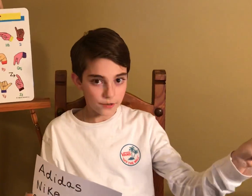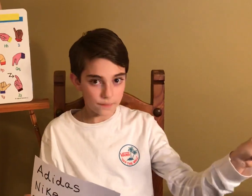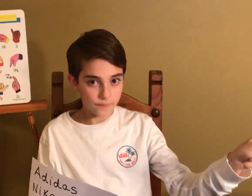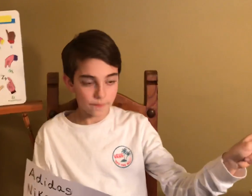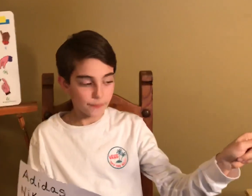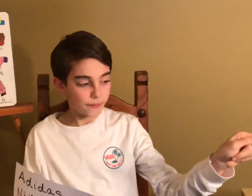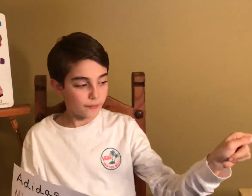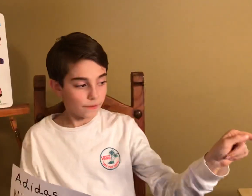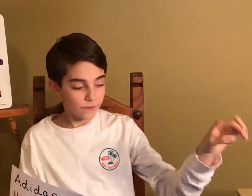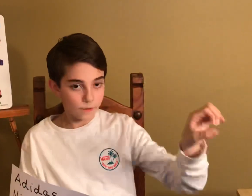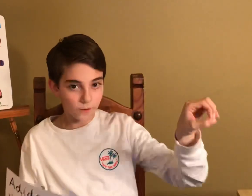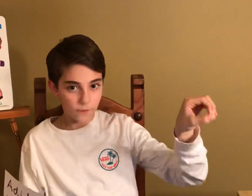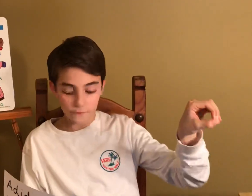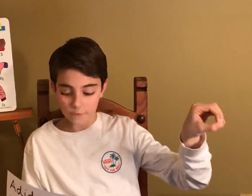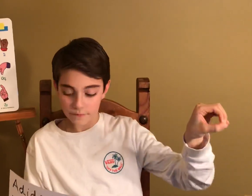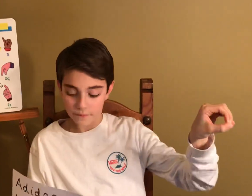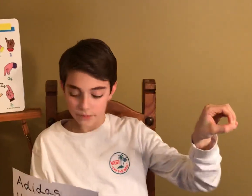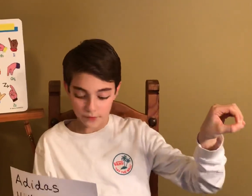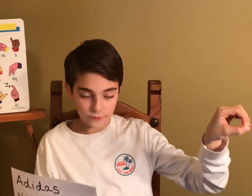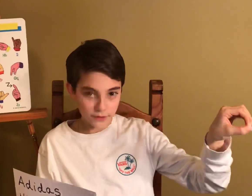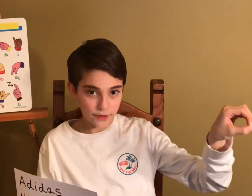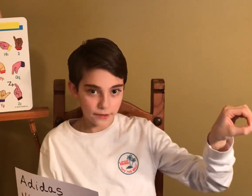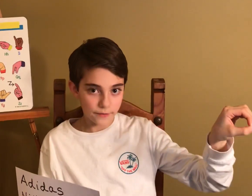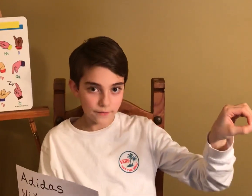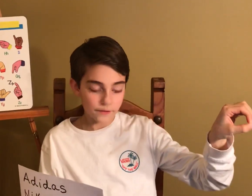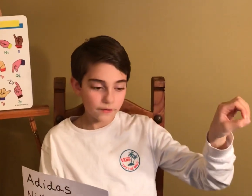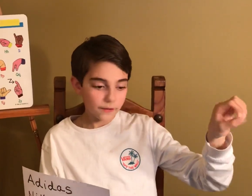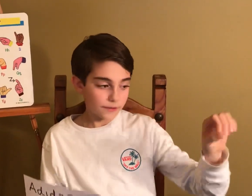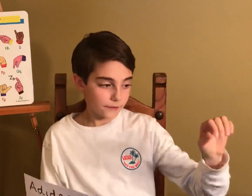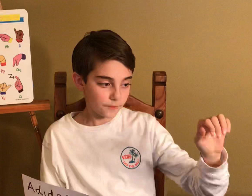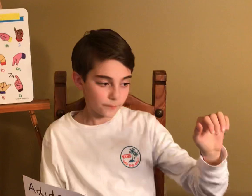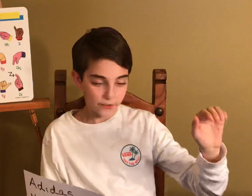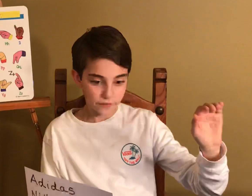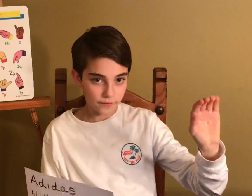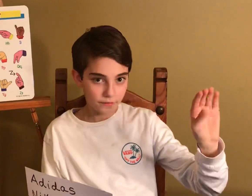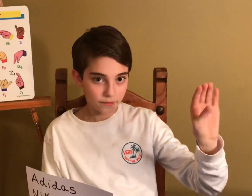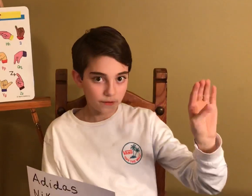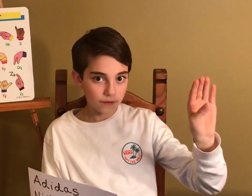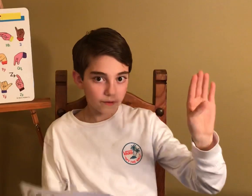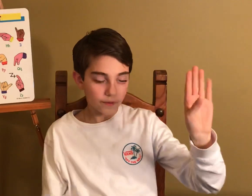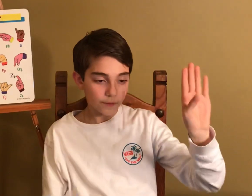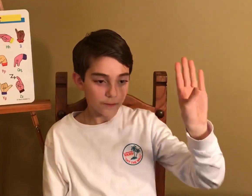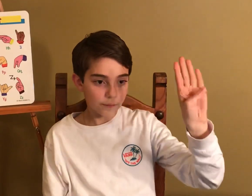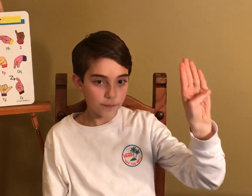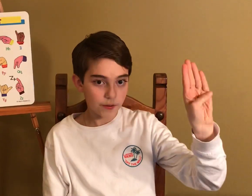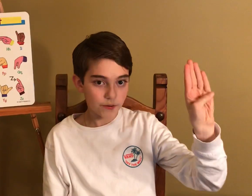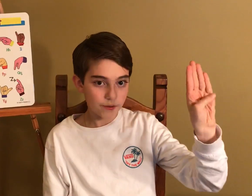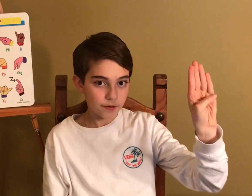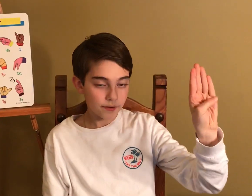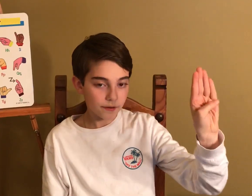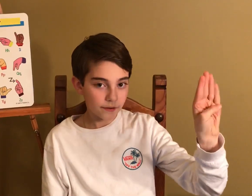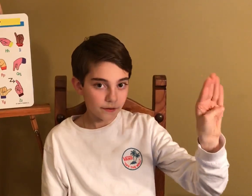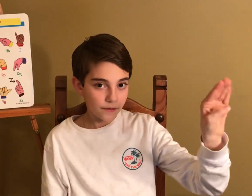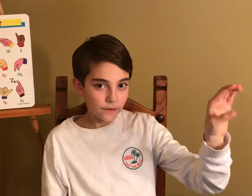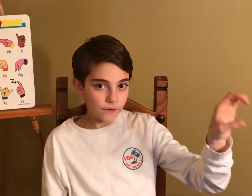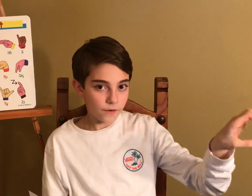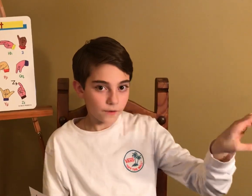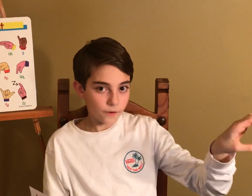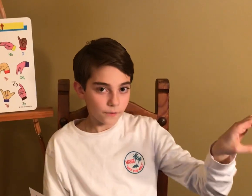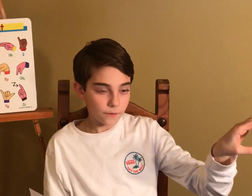G, O. There's Chicago. Now here's Boston. So B, O,